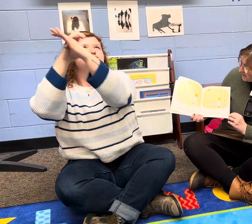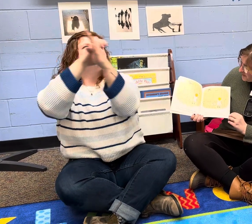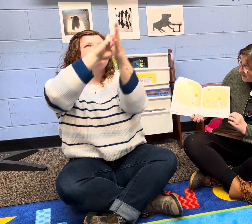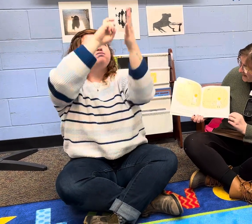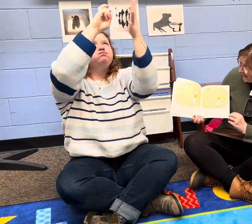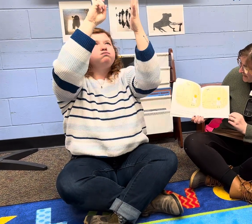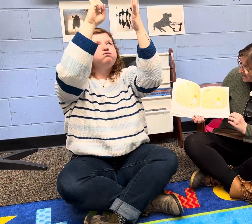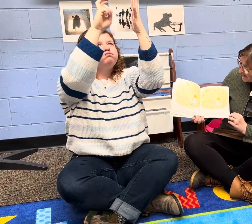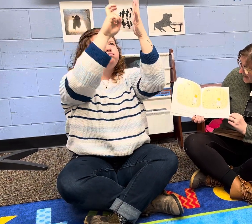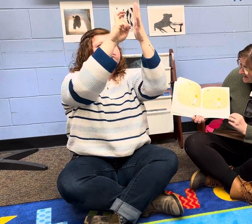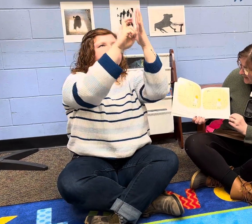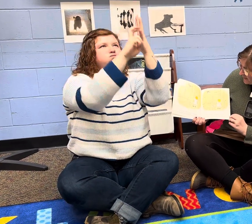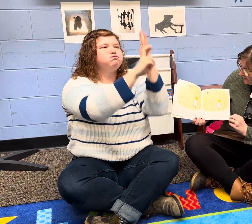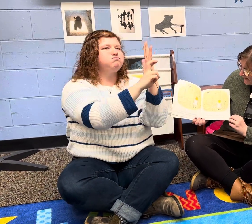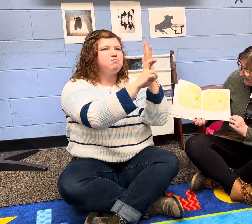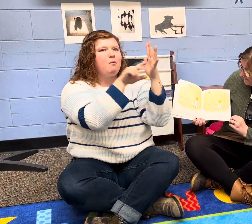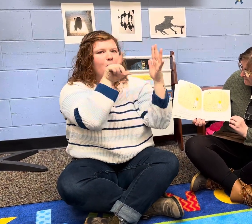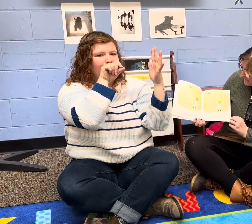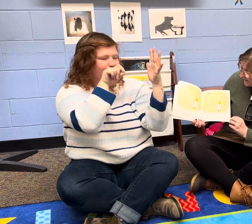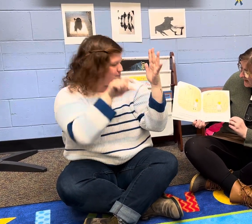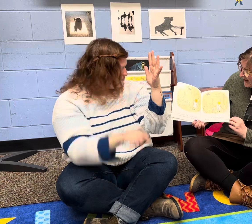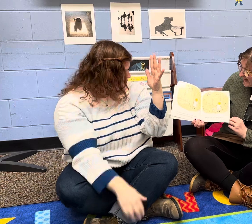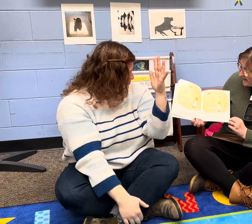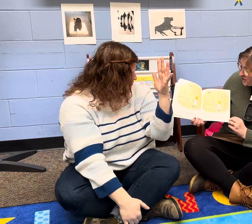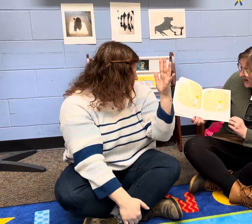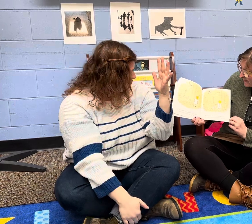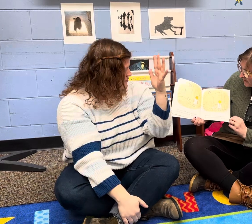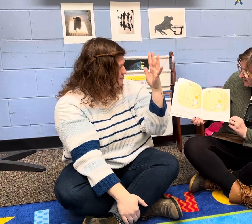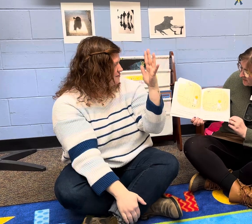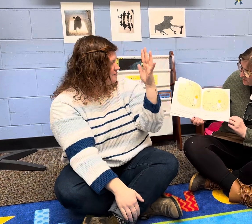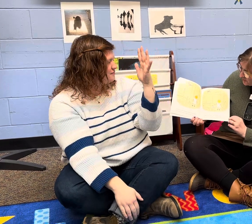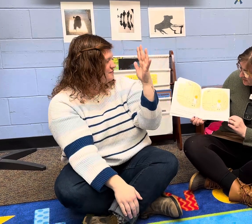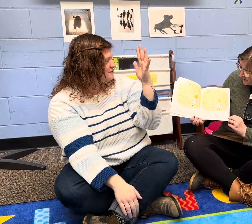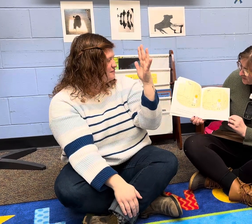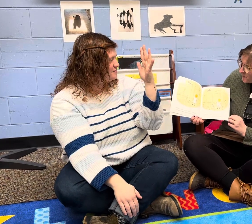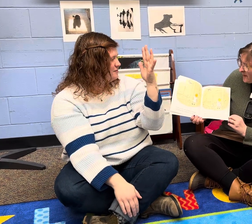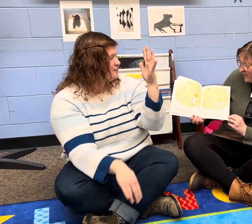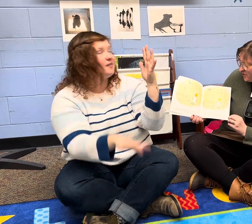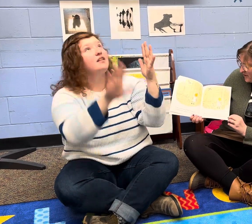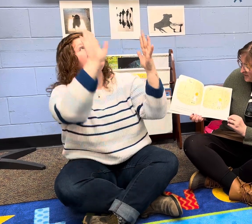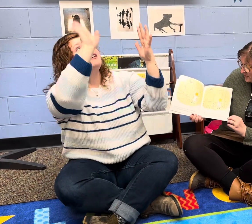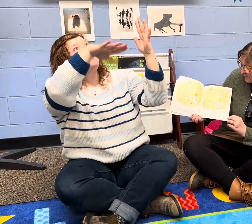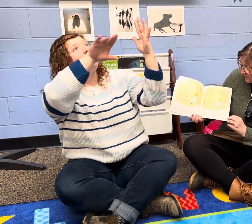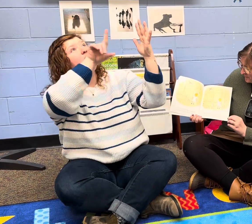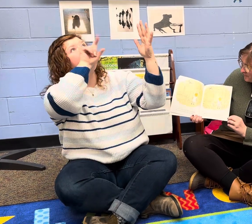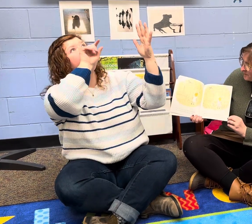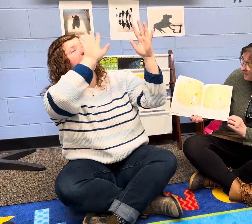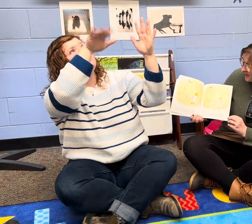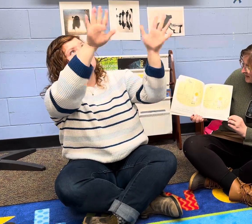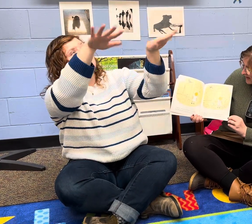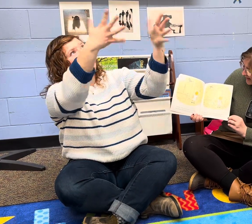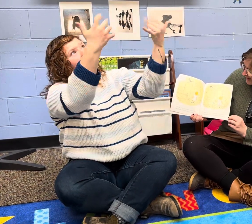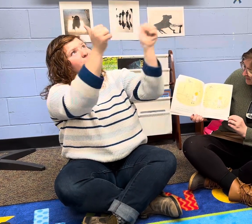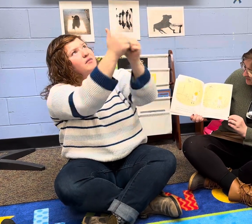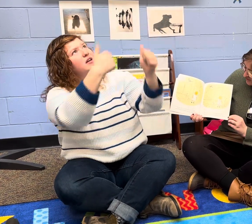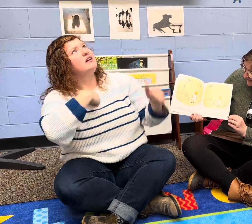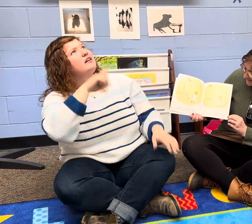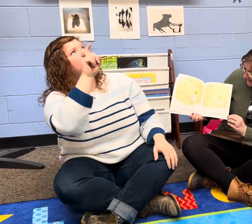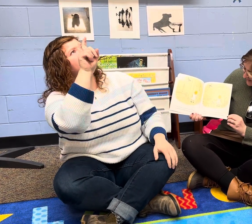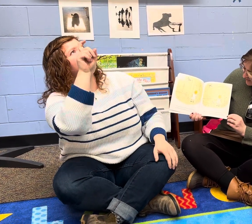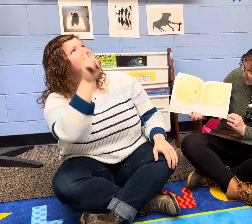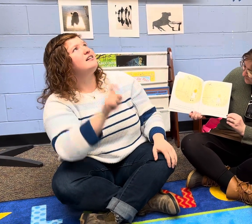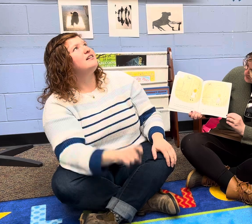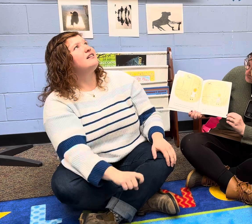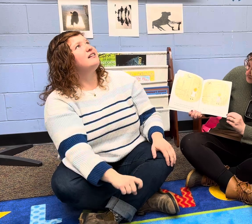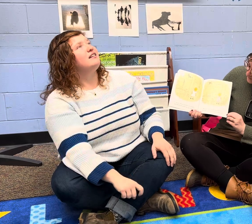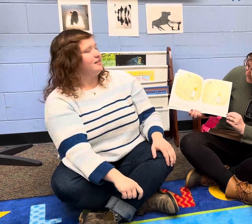A blue jay came and sat down on a bough, and he jabbered and scolded the way blue jays do. Hey, blue jay, I